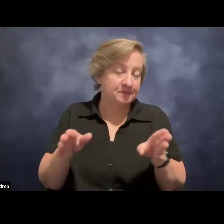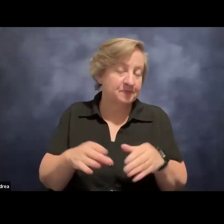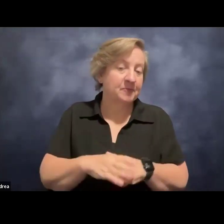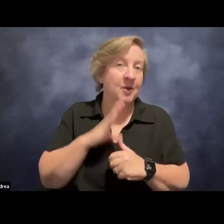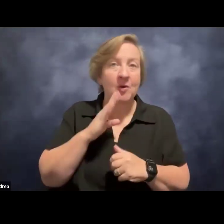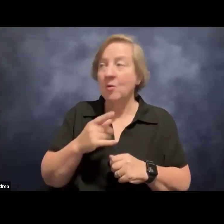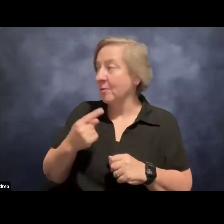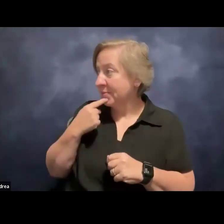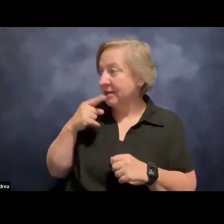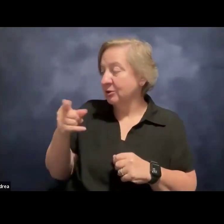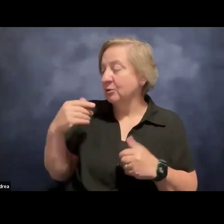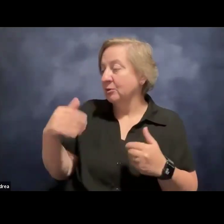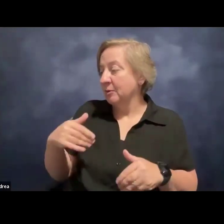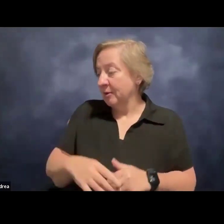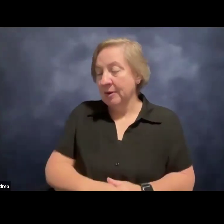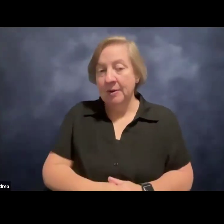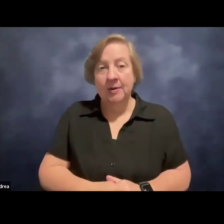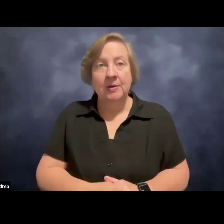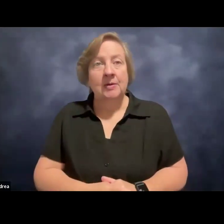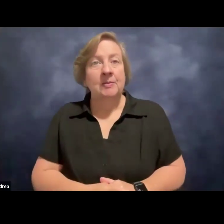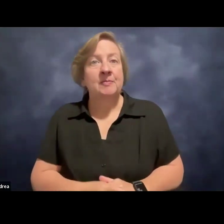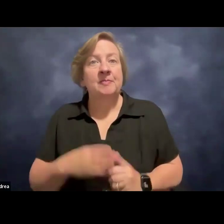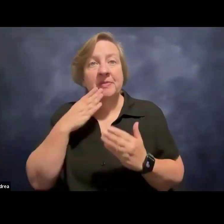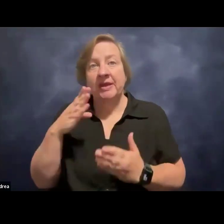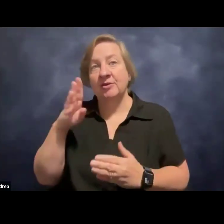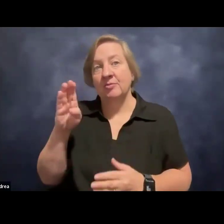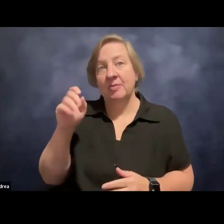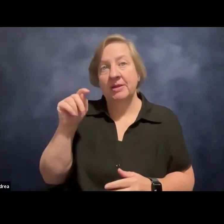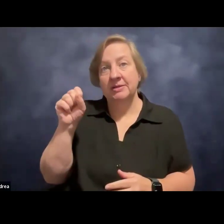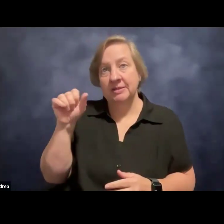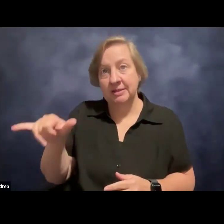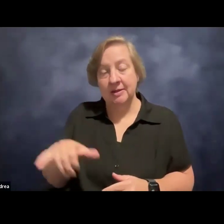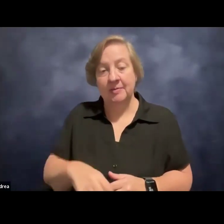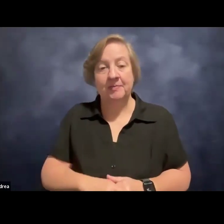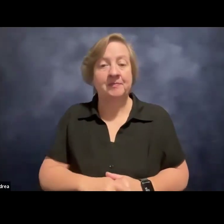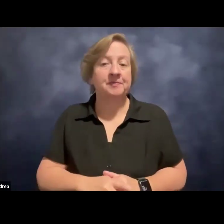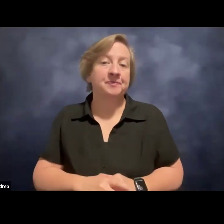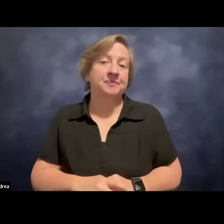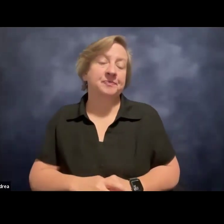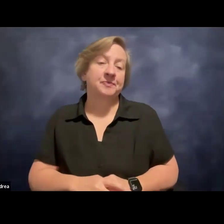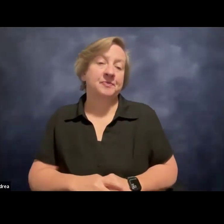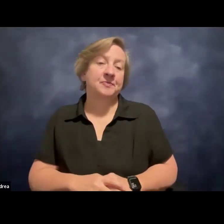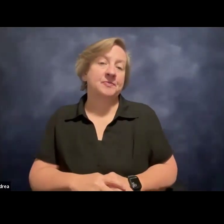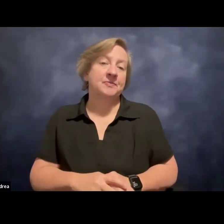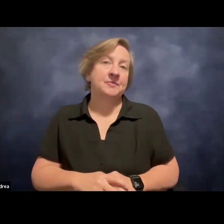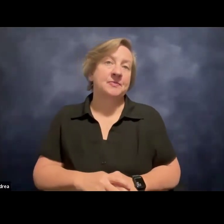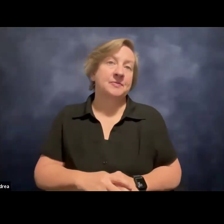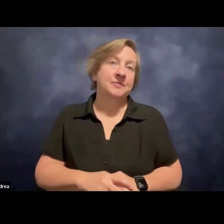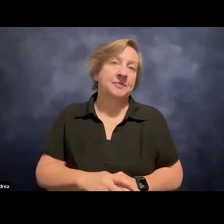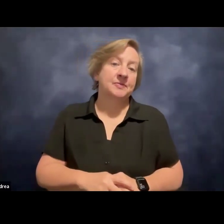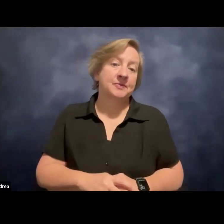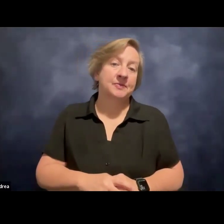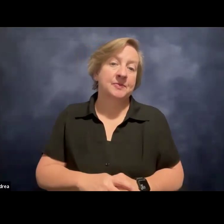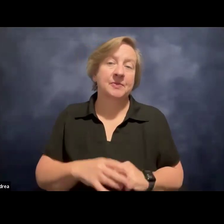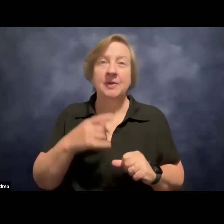you terribly. Thank you, Betsy. So, Christine, can you put the slides back up? I